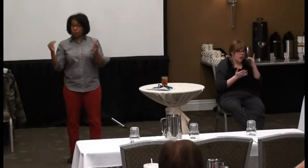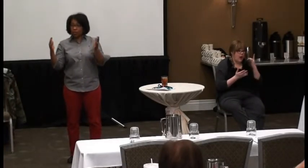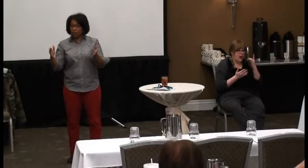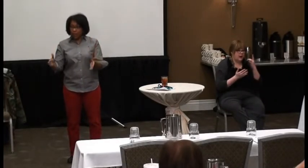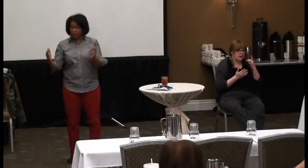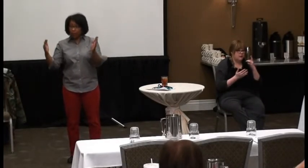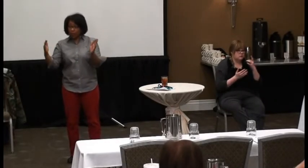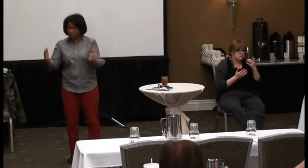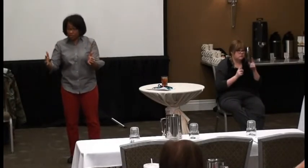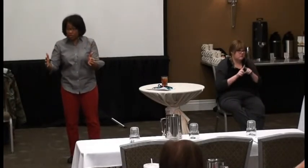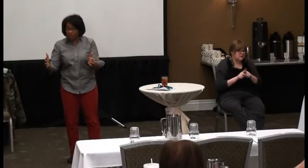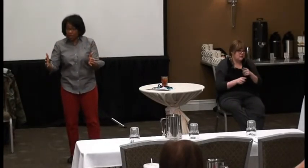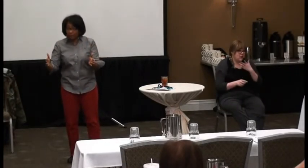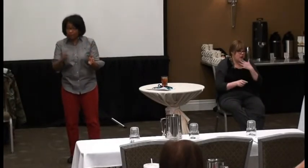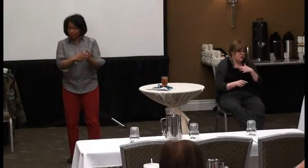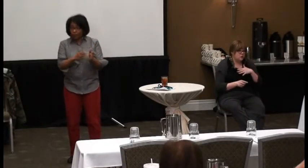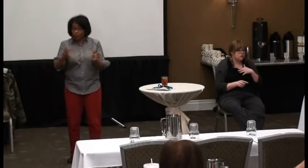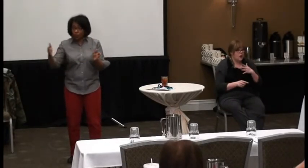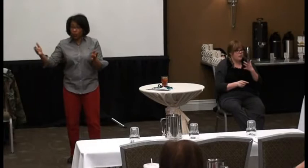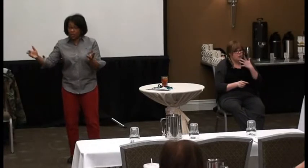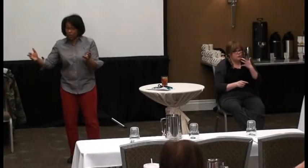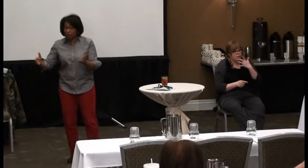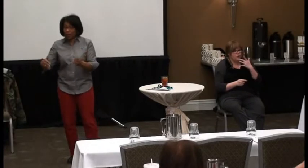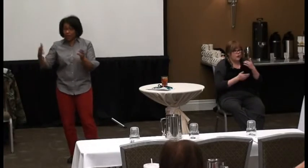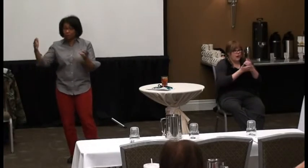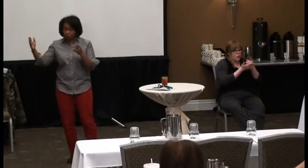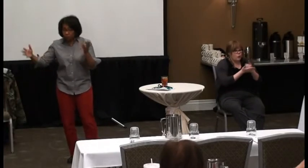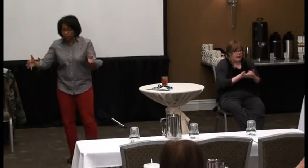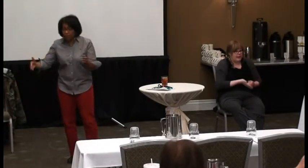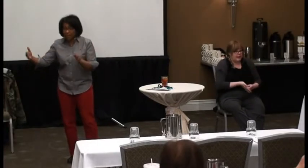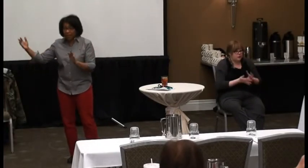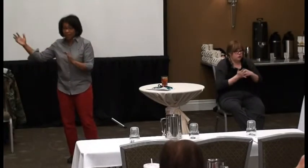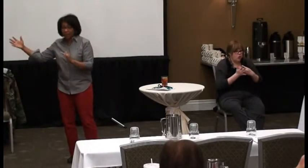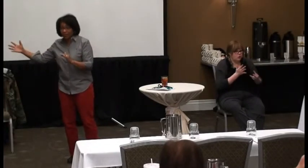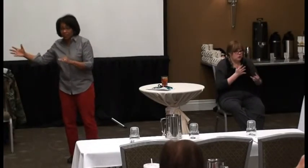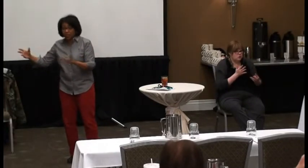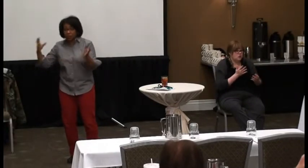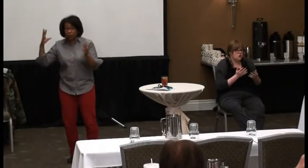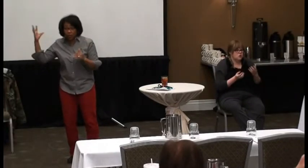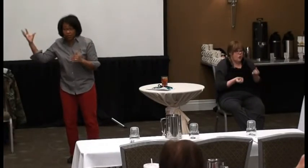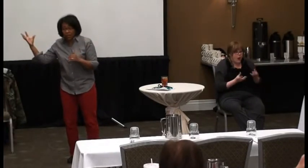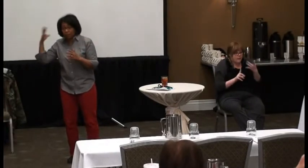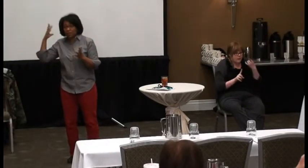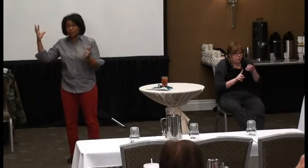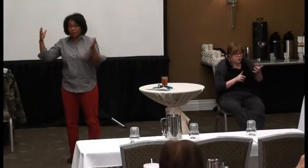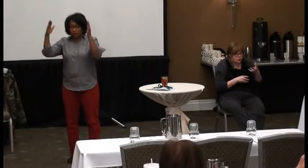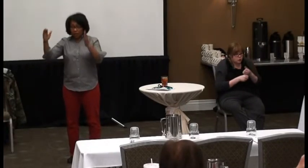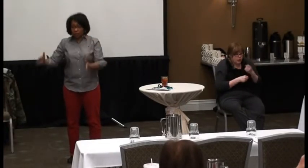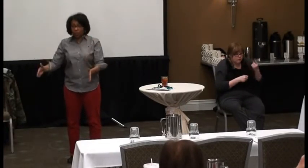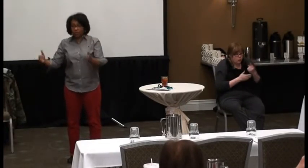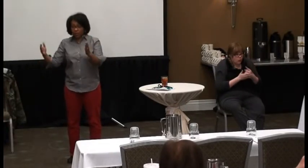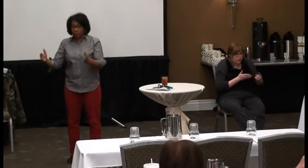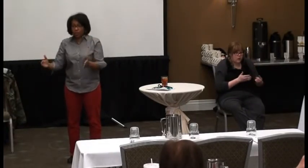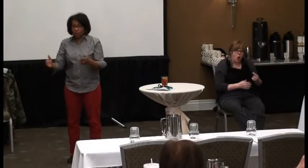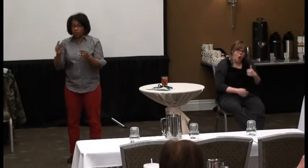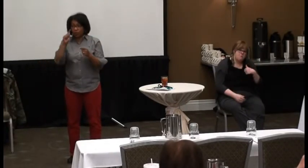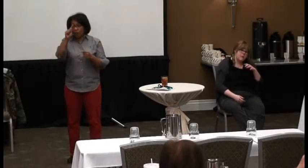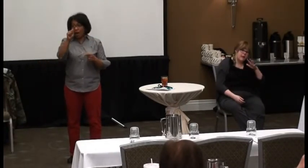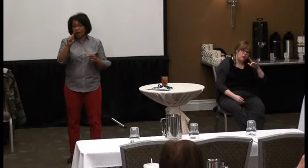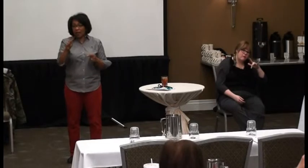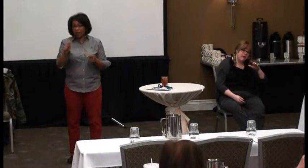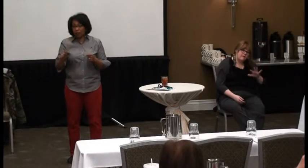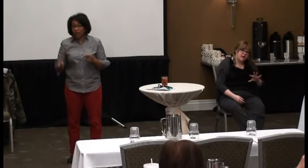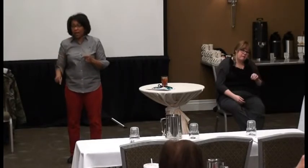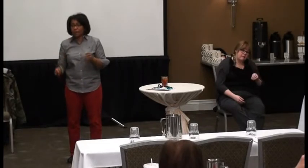who do the weekly. How many points did you get for the week? Oh, I got 35 out of 50. Okay, what does that mean? Where does that put you